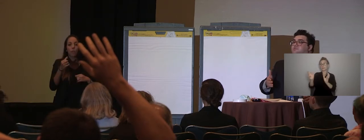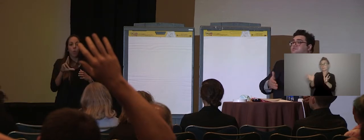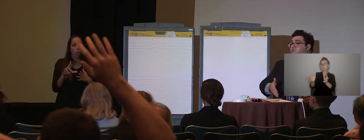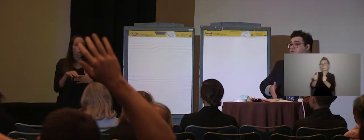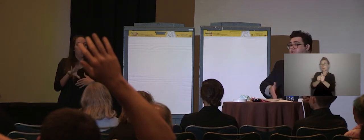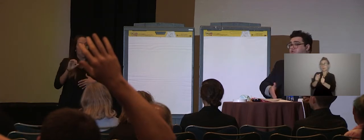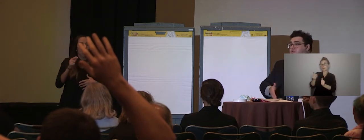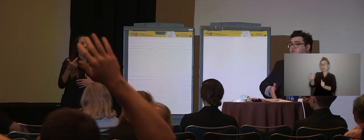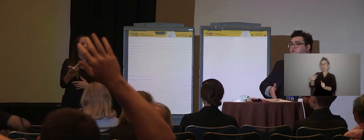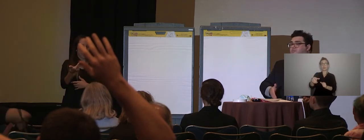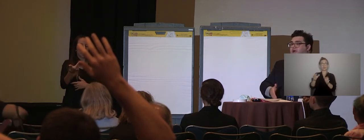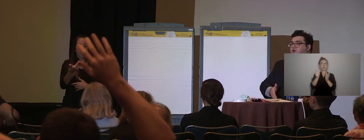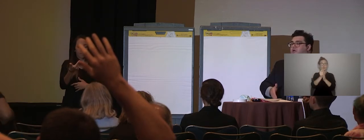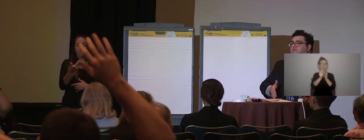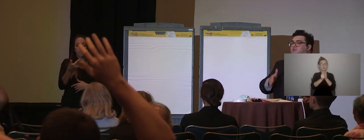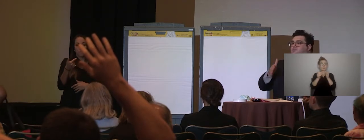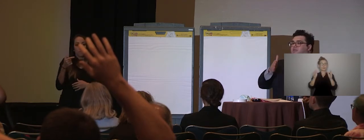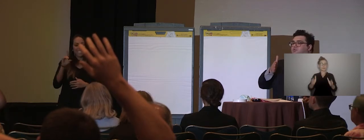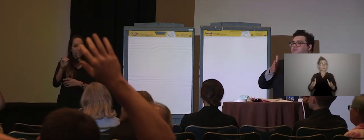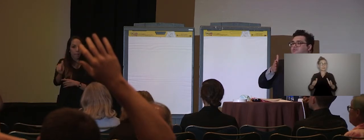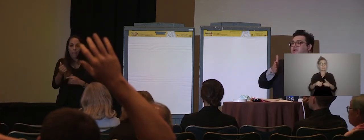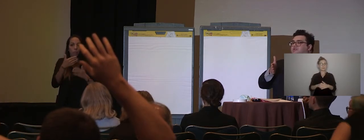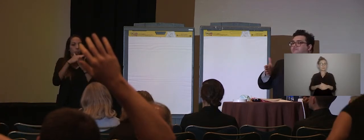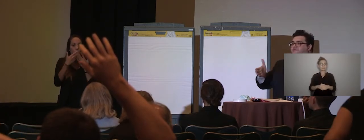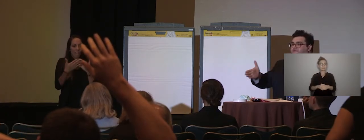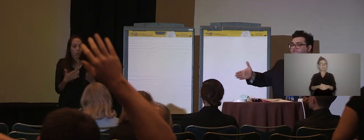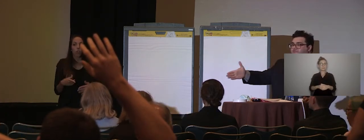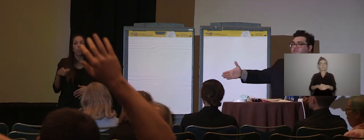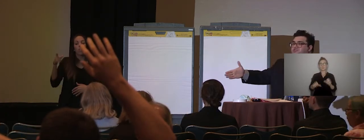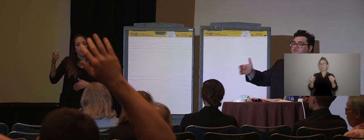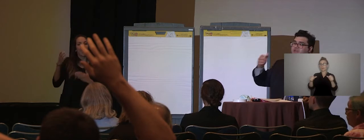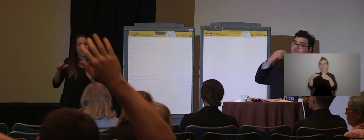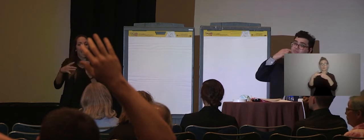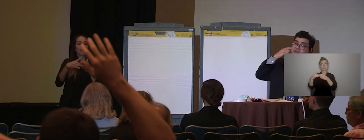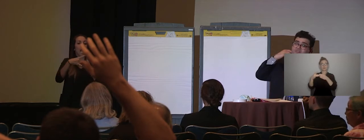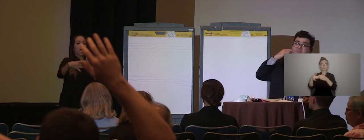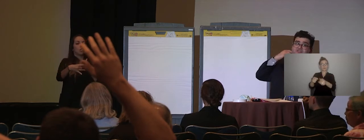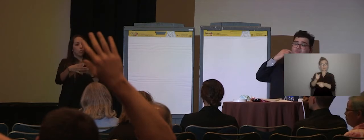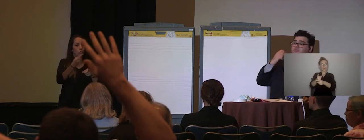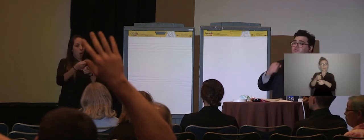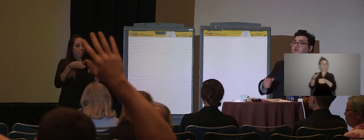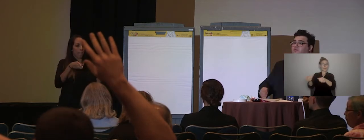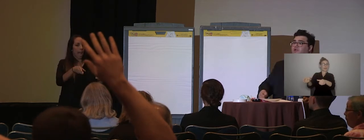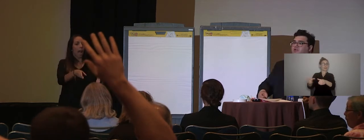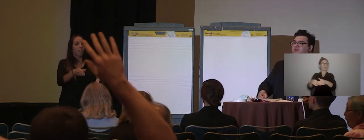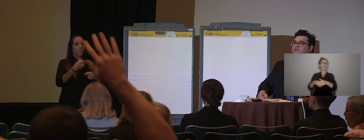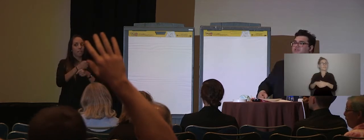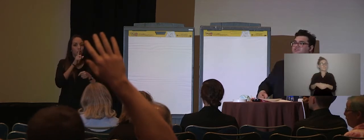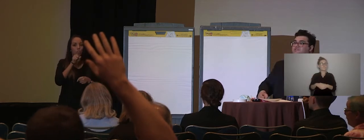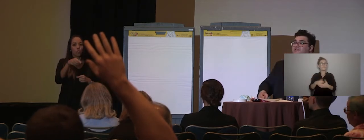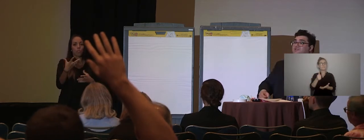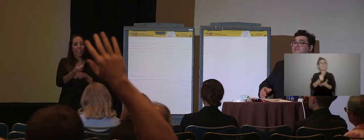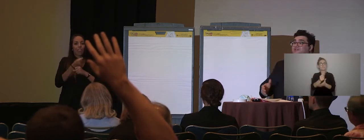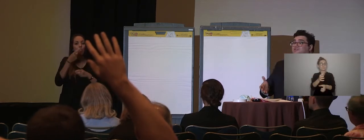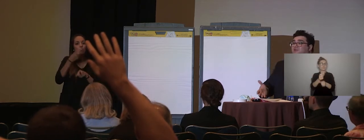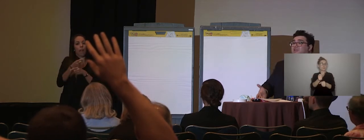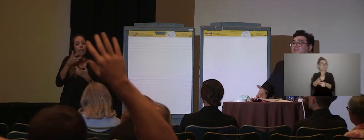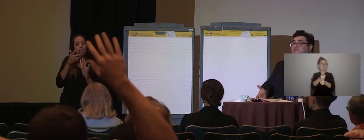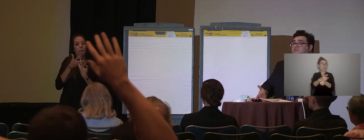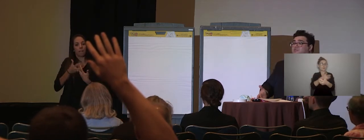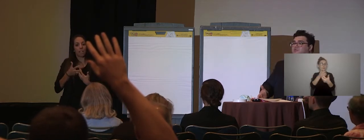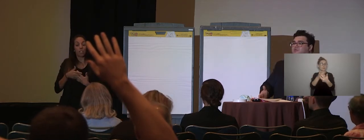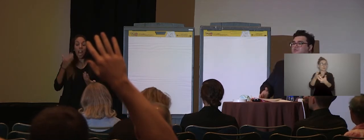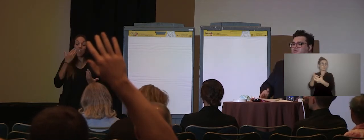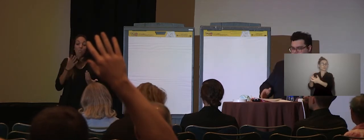speak to an attorney about, and they would be able to kind of lead you down the path to make sure that you got the right accommodations. I know that's not a great.